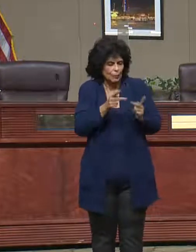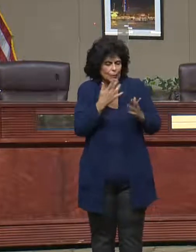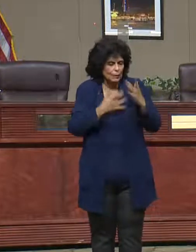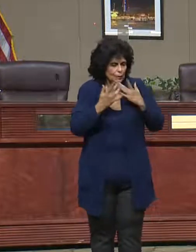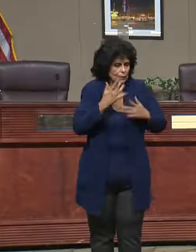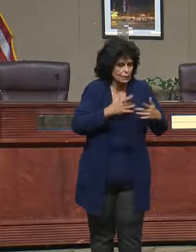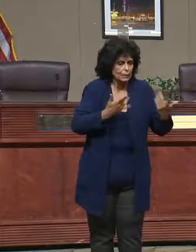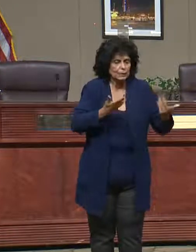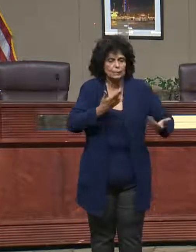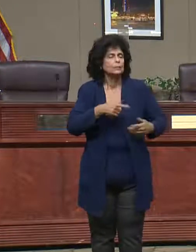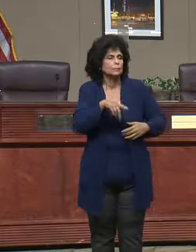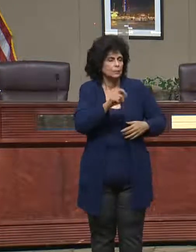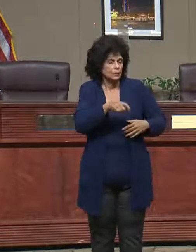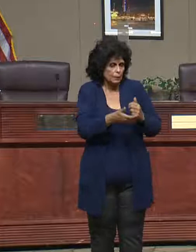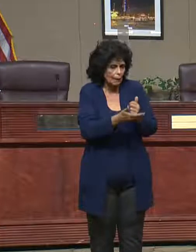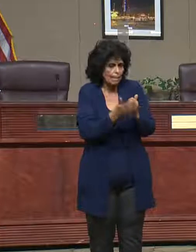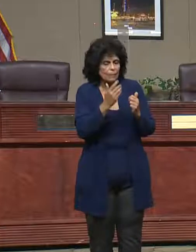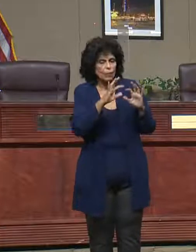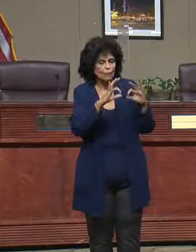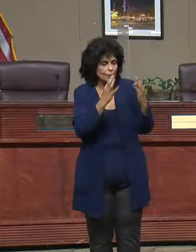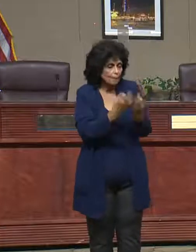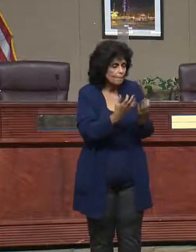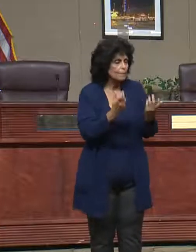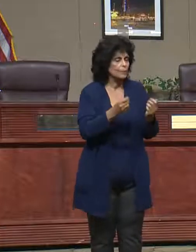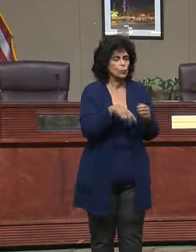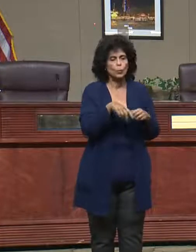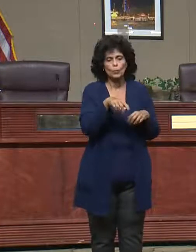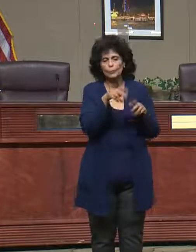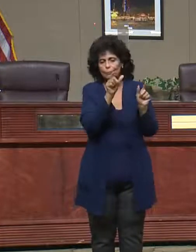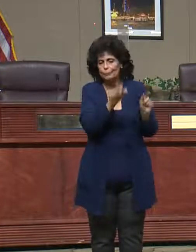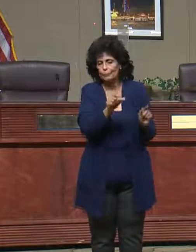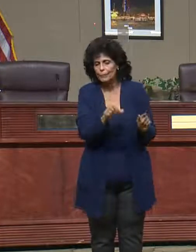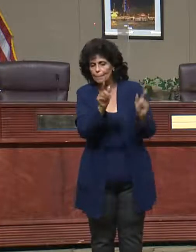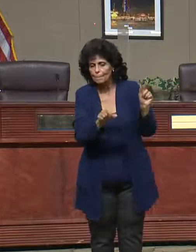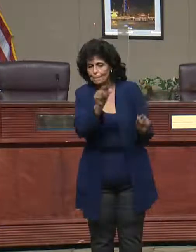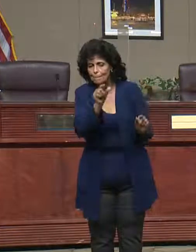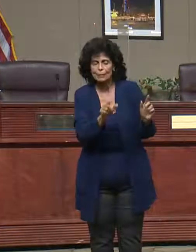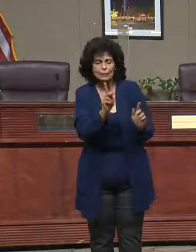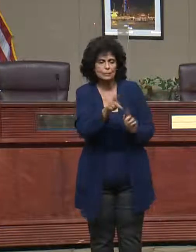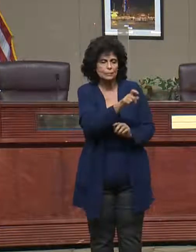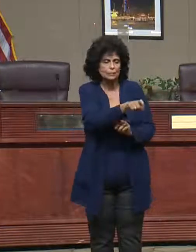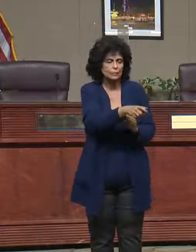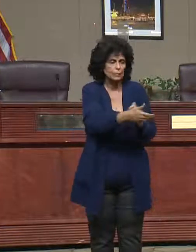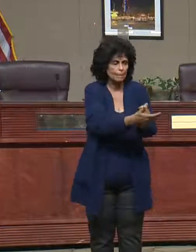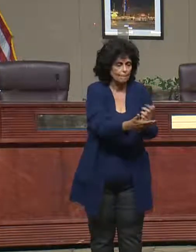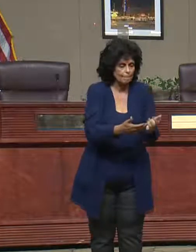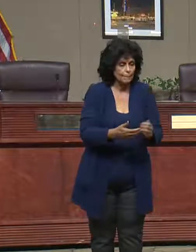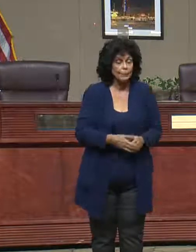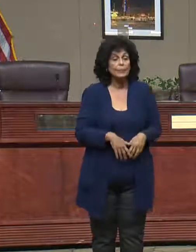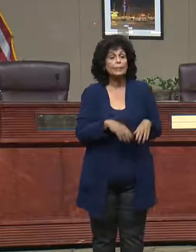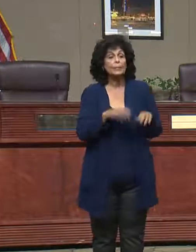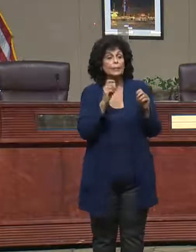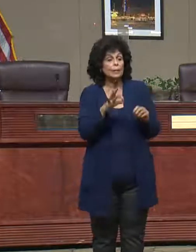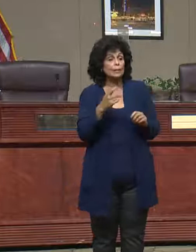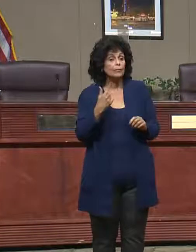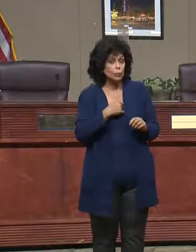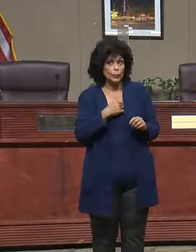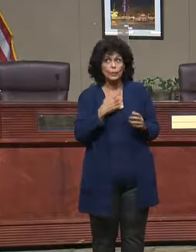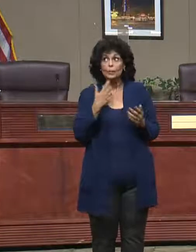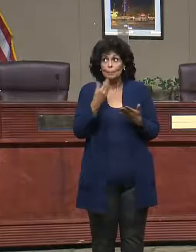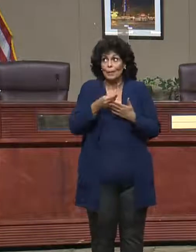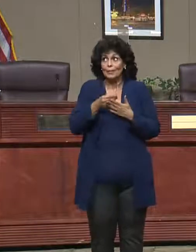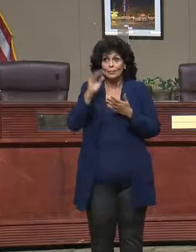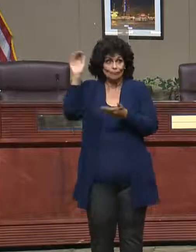crisis assistance to our families and individuals in our community. If we have the flexibility